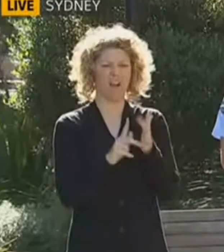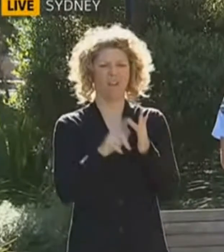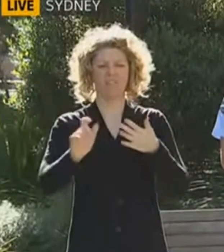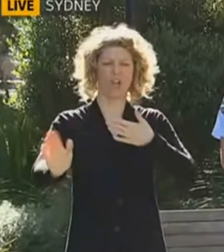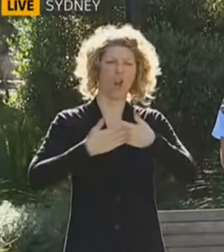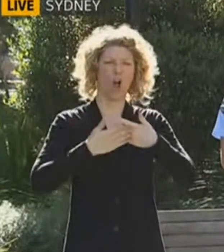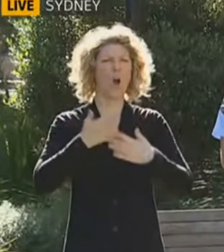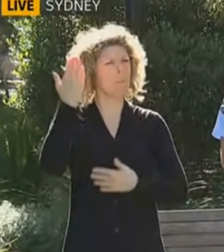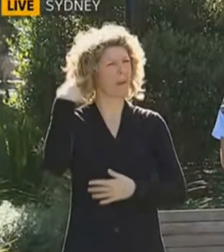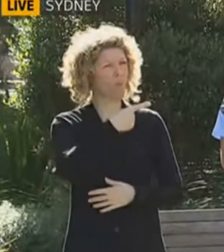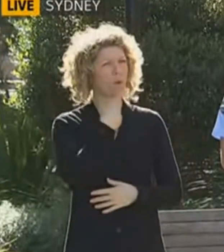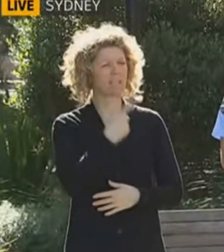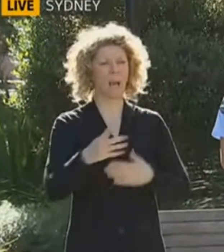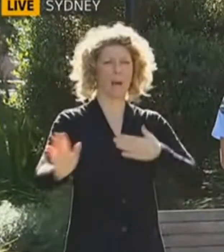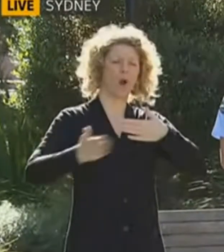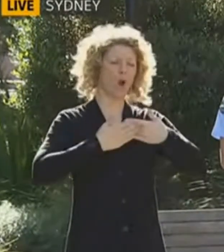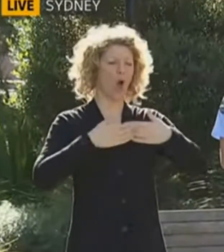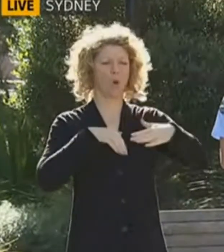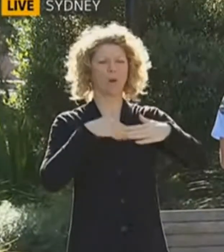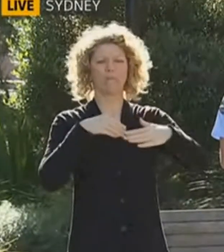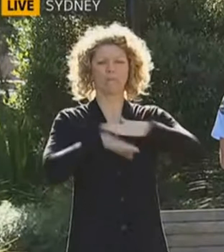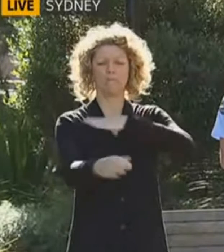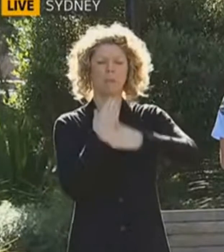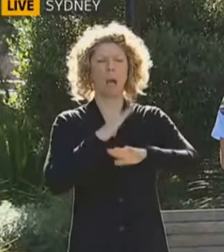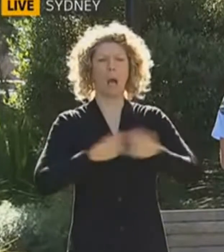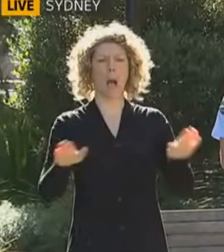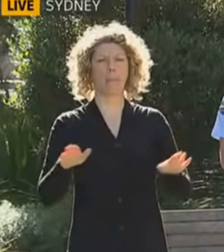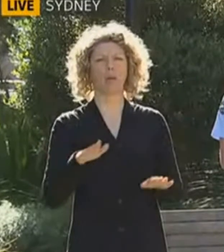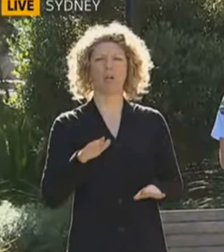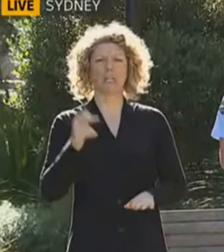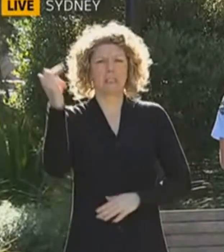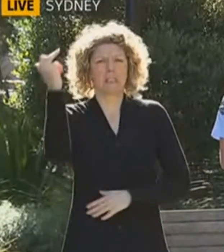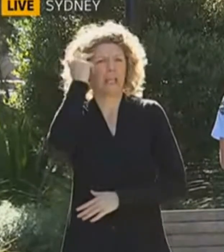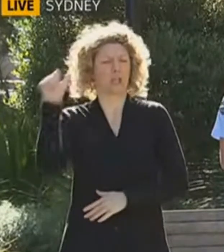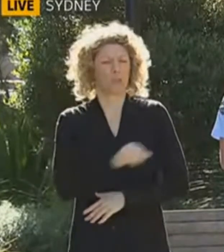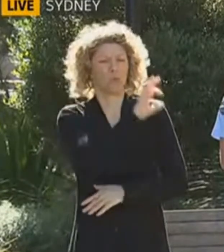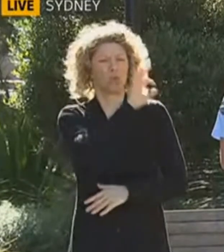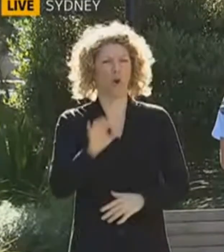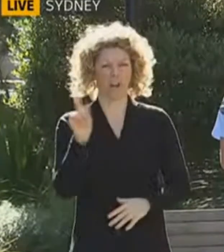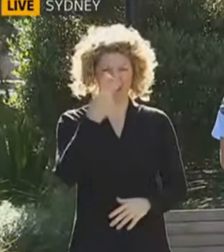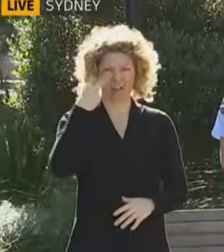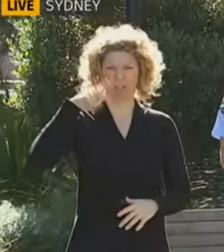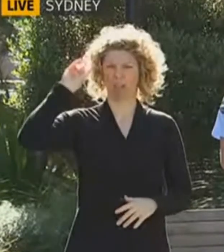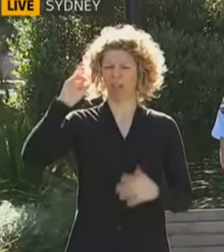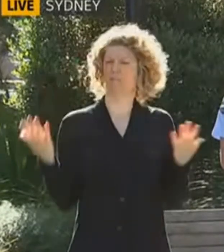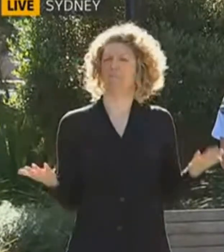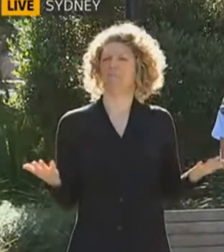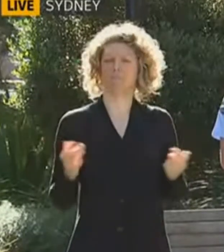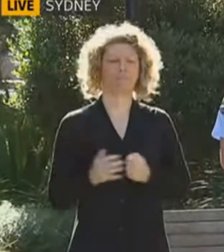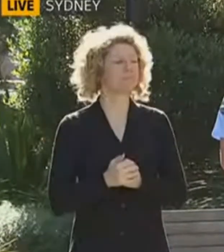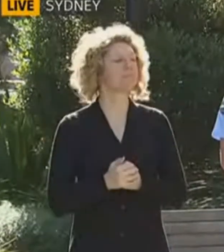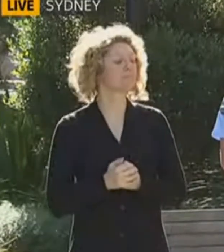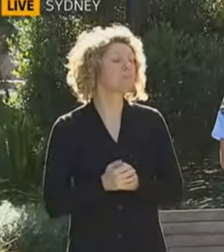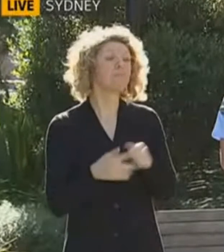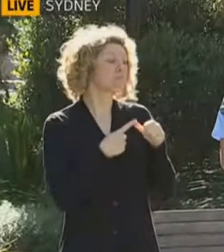been closed. Do you feel a little bit silly having to do this now? Not at all. When we made those statements,